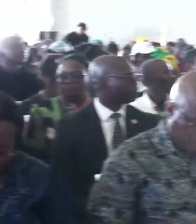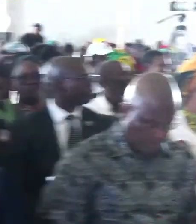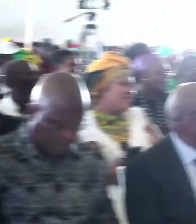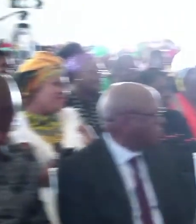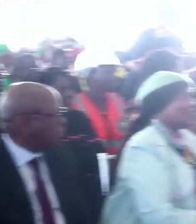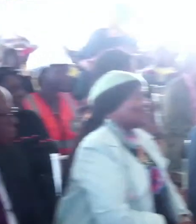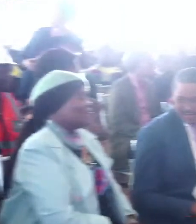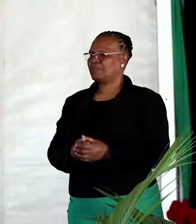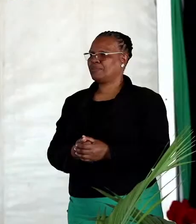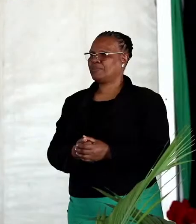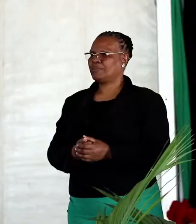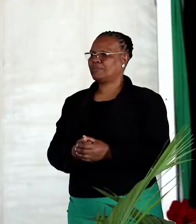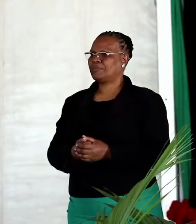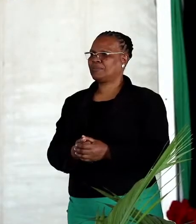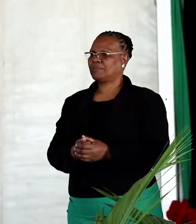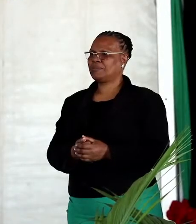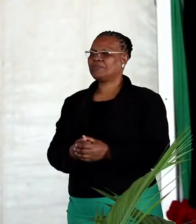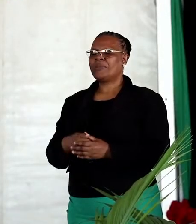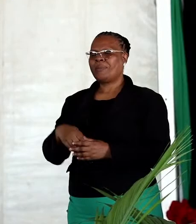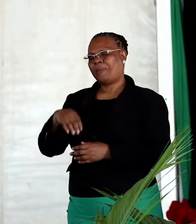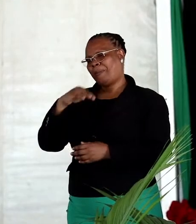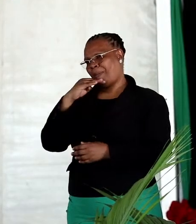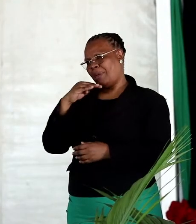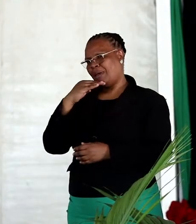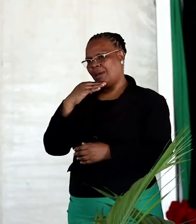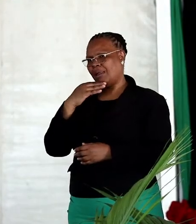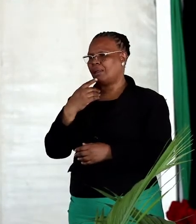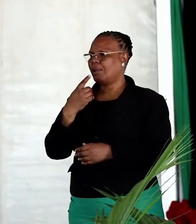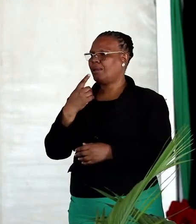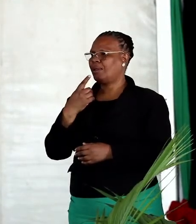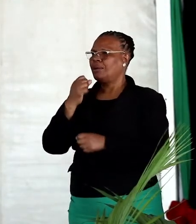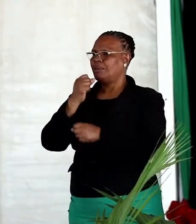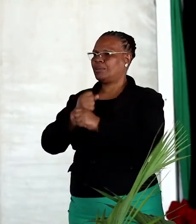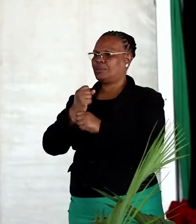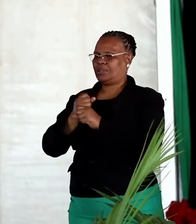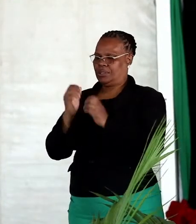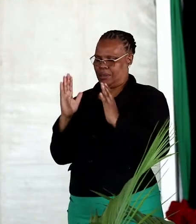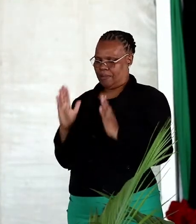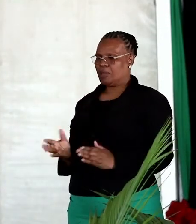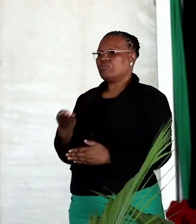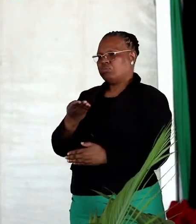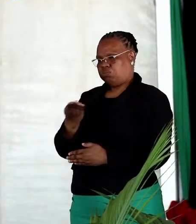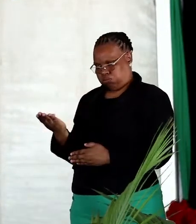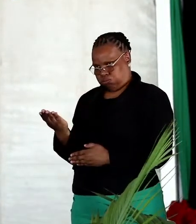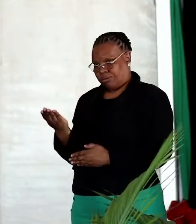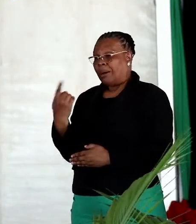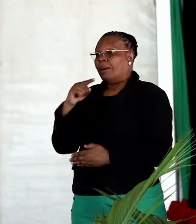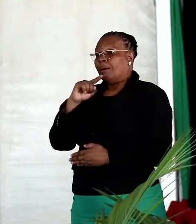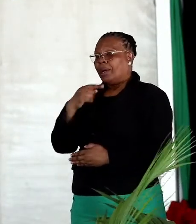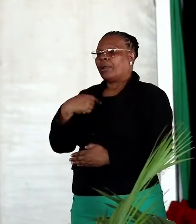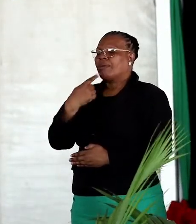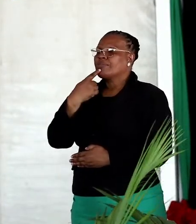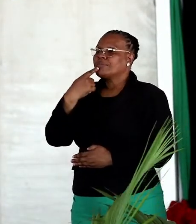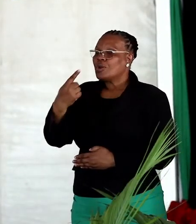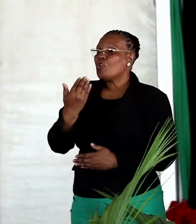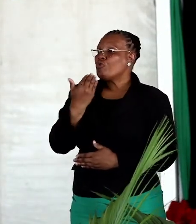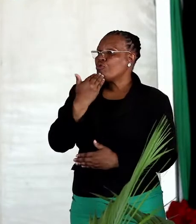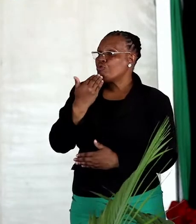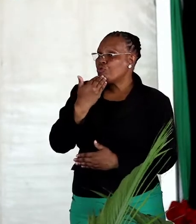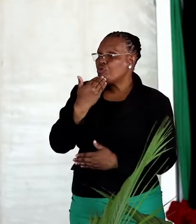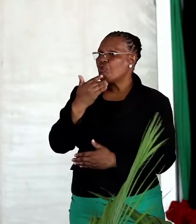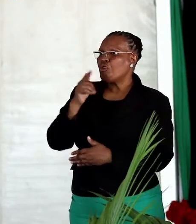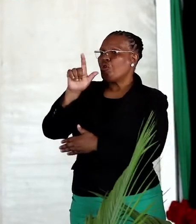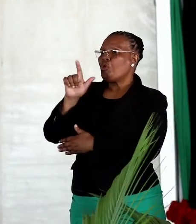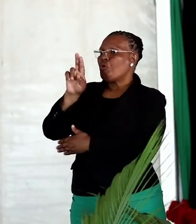Sinawo ke namagosa, kodwa ke andinanga likhwazi eli lingu-Provincial Public Service Commissioner